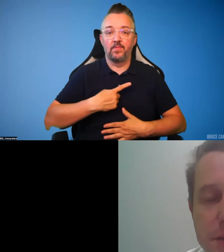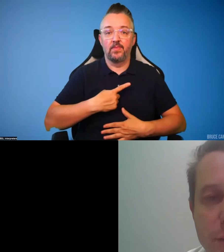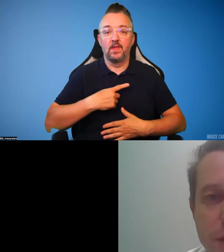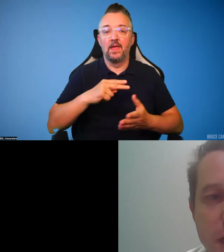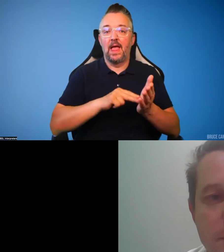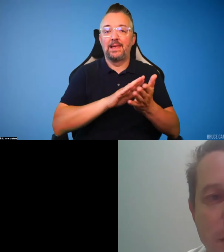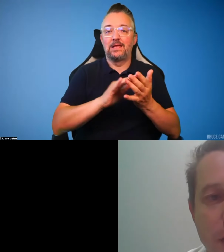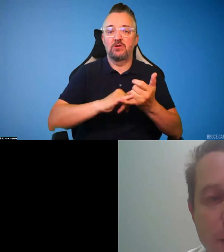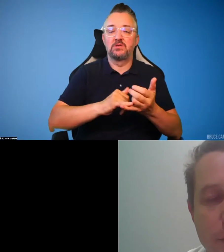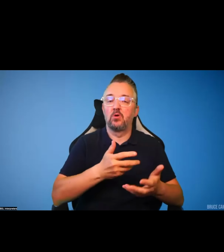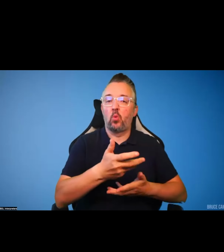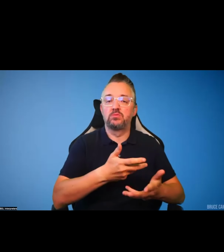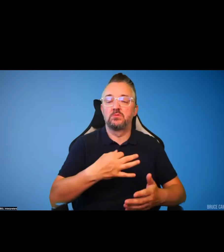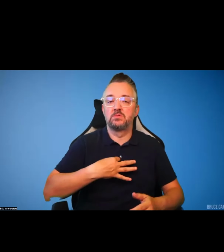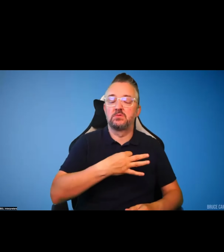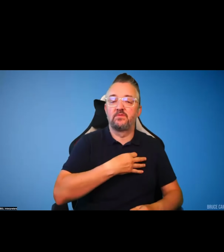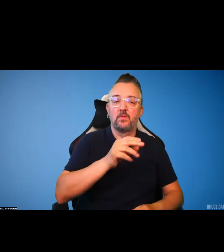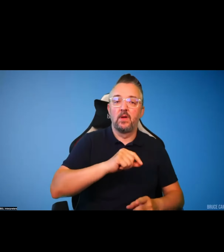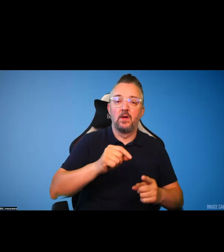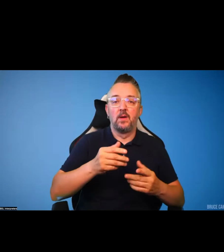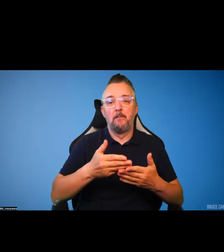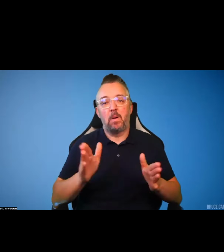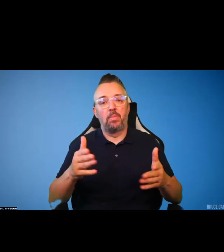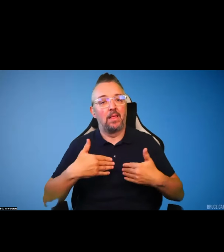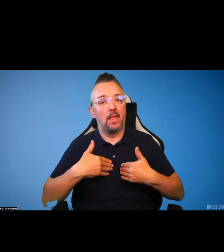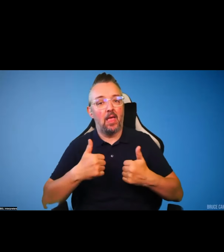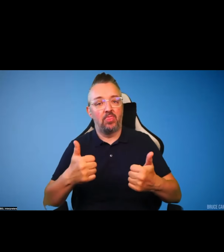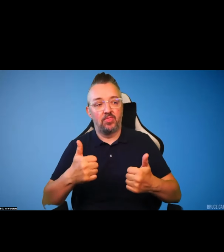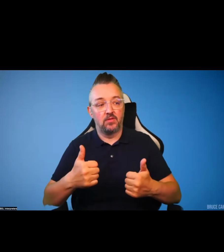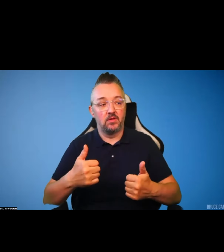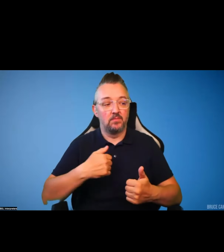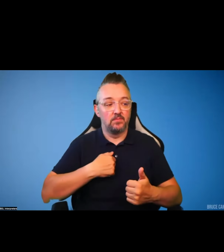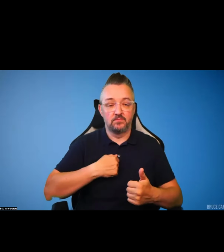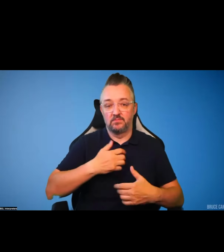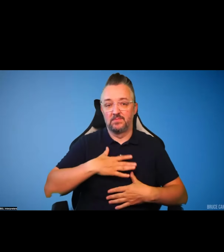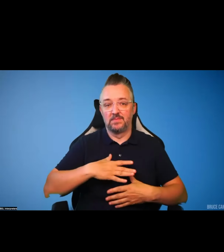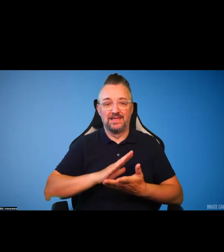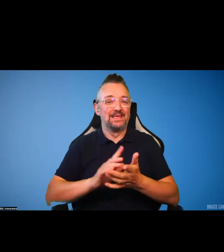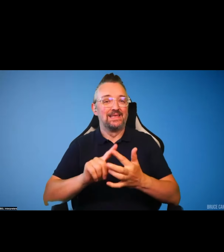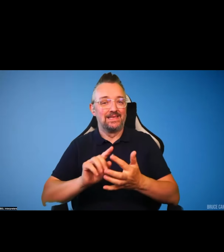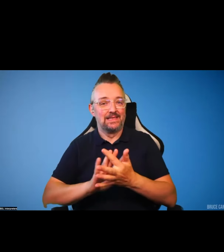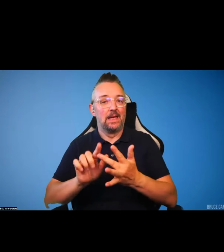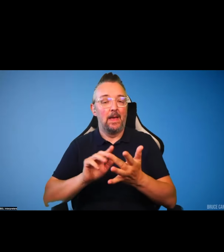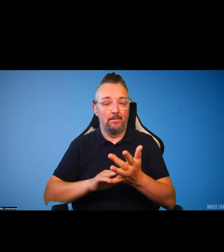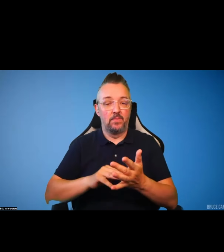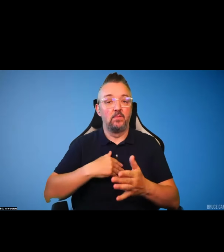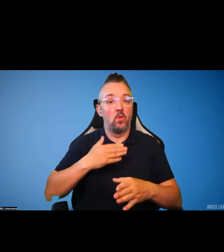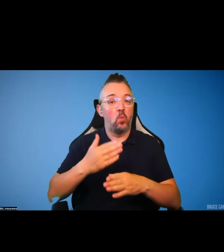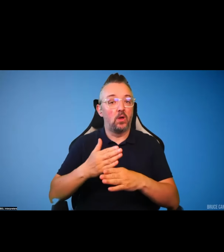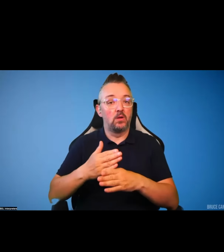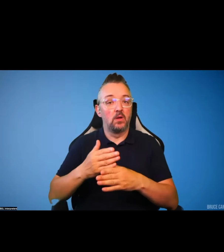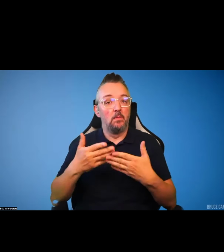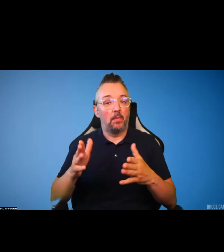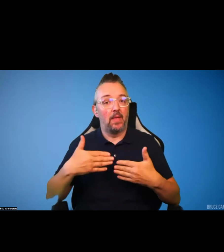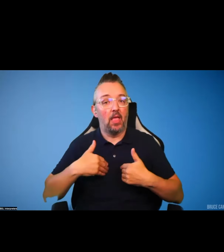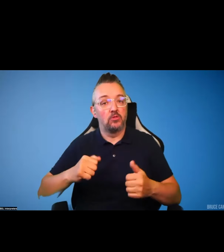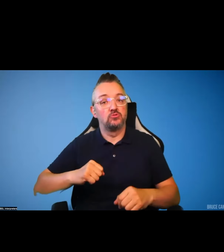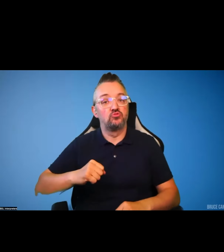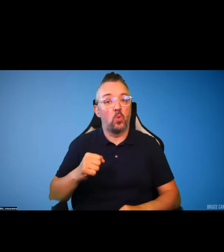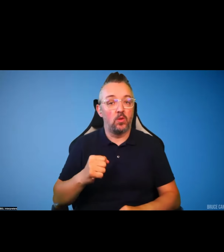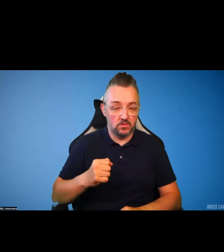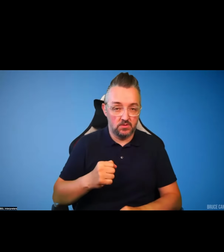NHS consultant in public health or health protection. My pronouns are he, him, and I work for Public Health Scotland, and we